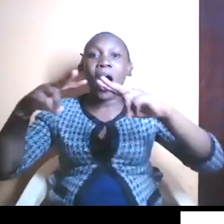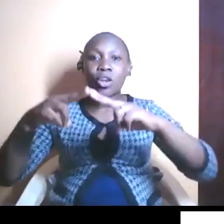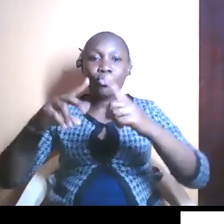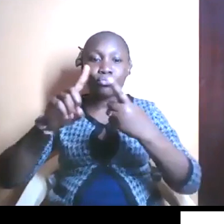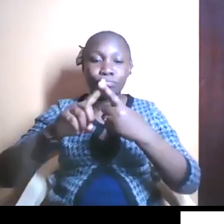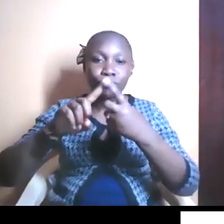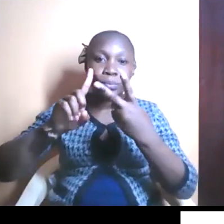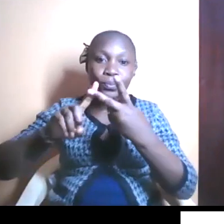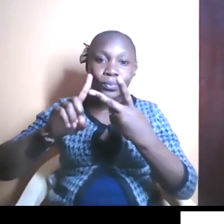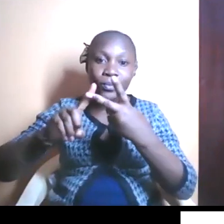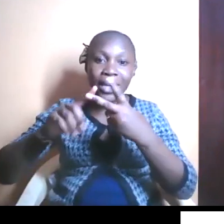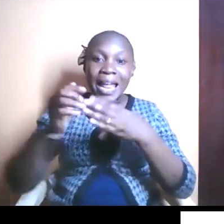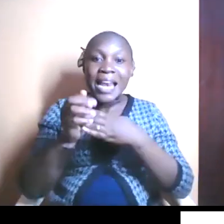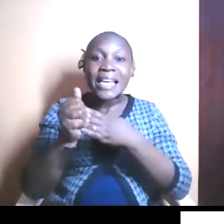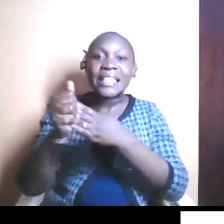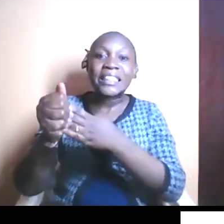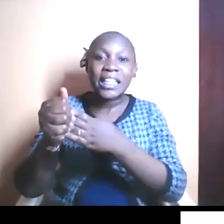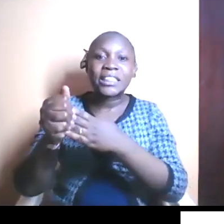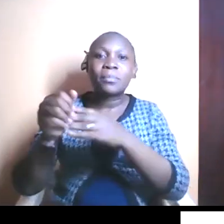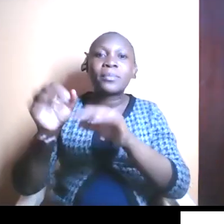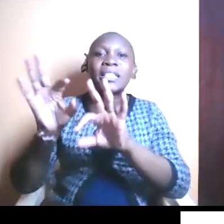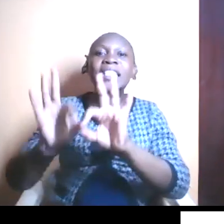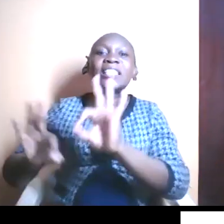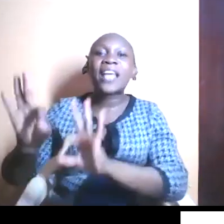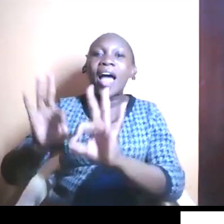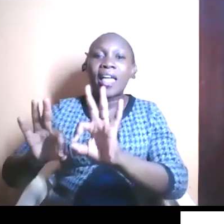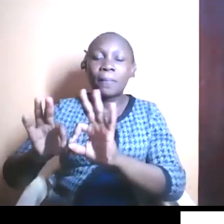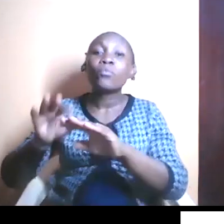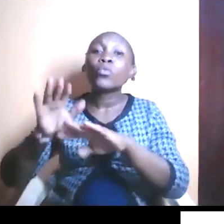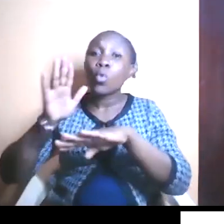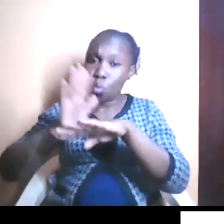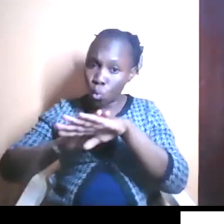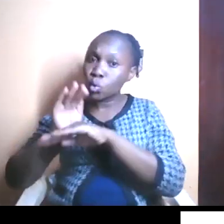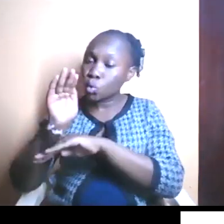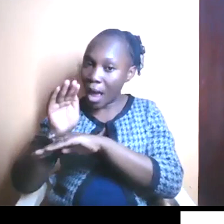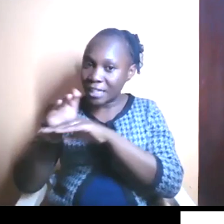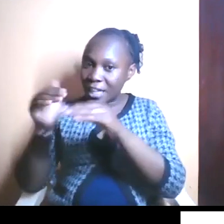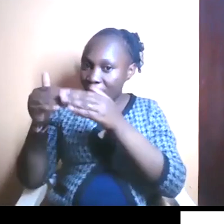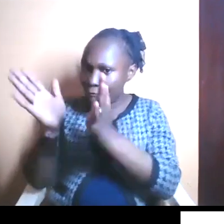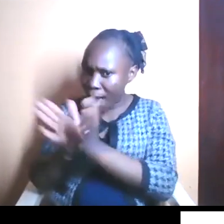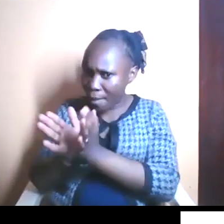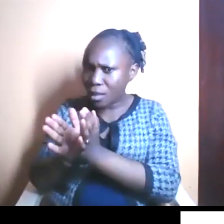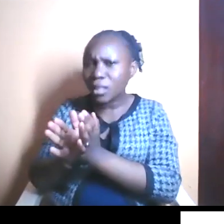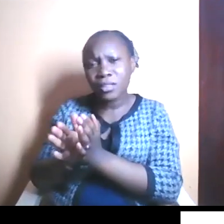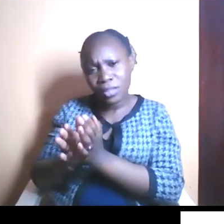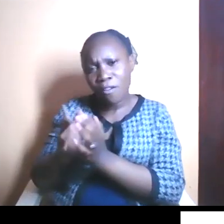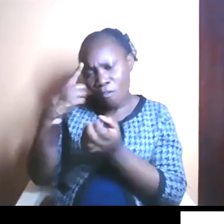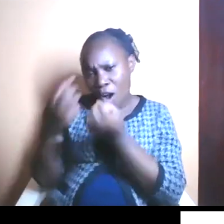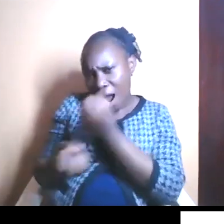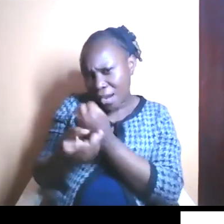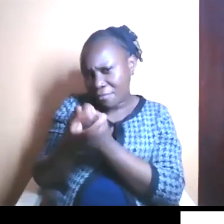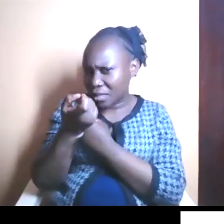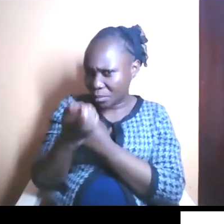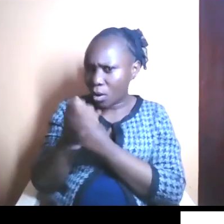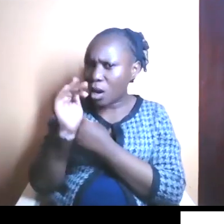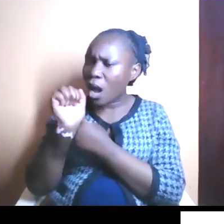good to ask family and friends for advice. This is what we call reality testing. You ask them, na hii kitu unaonaje? So in other words, what do